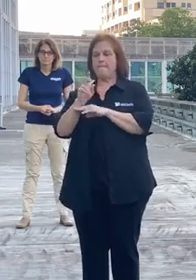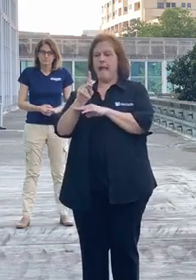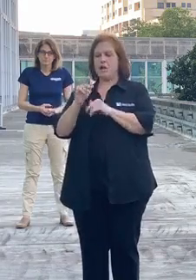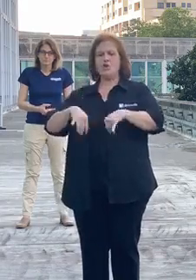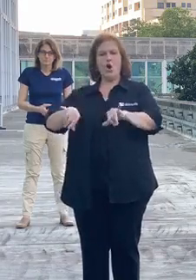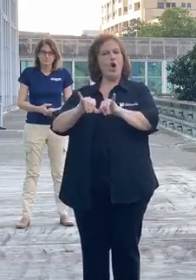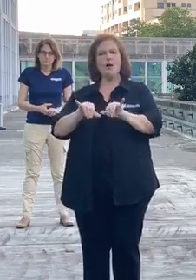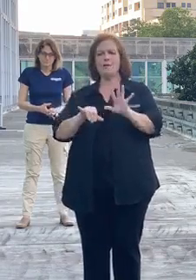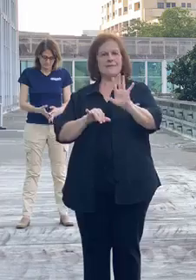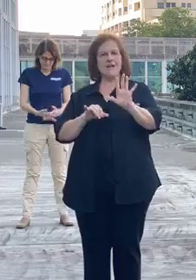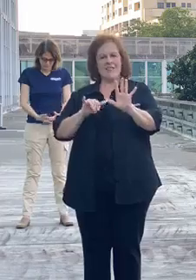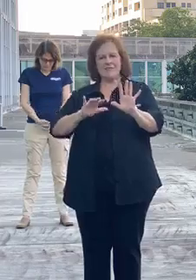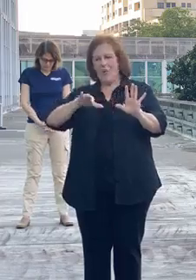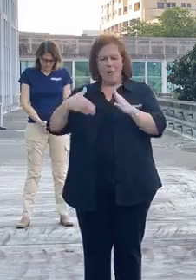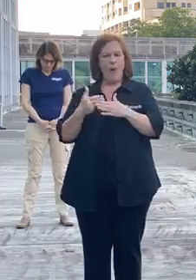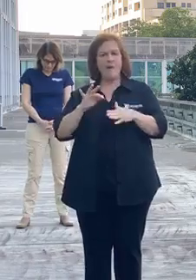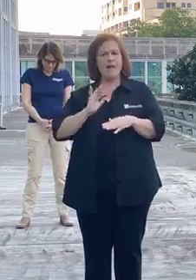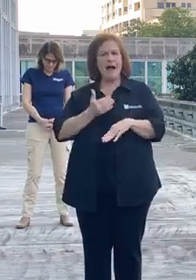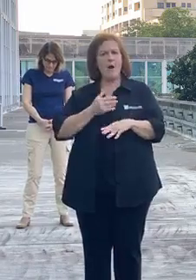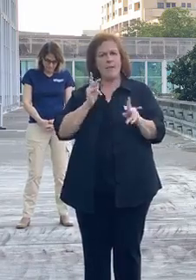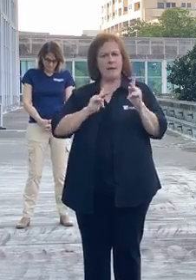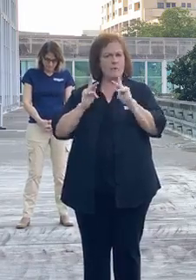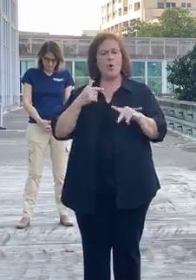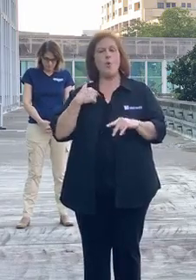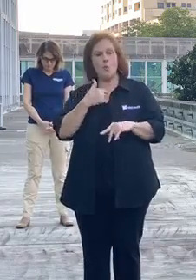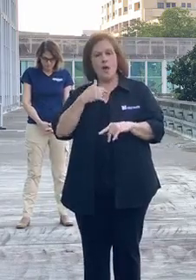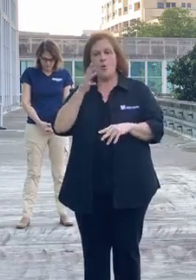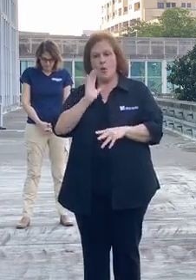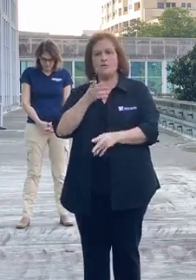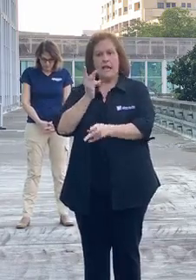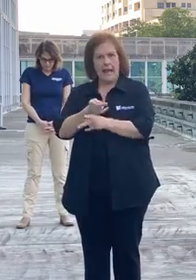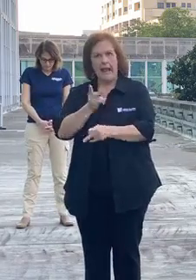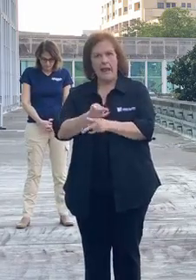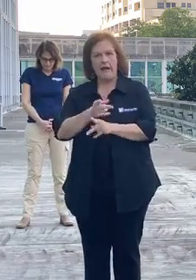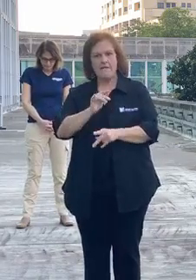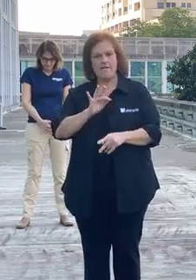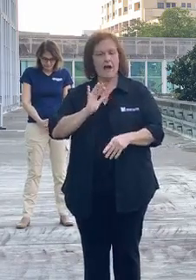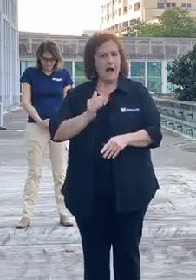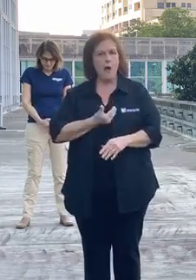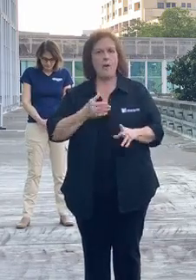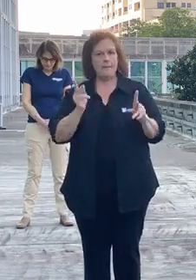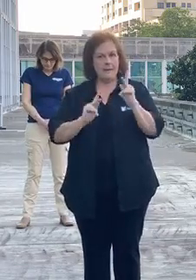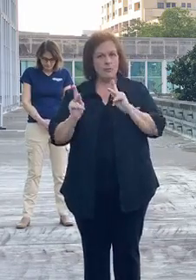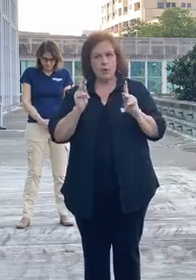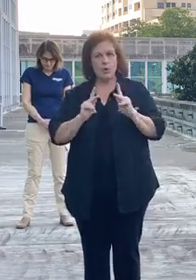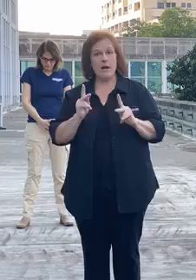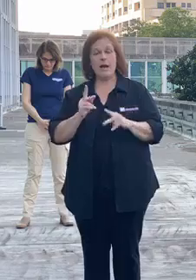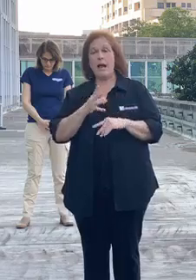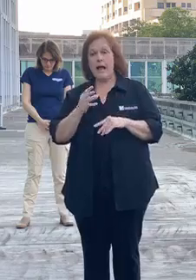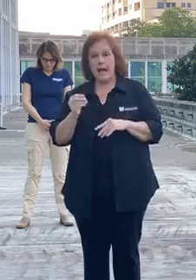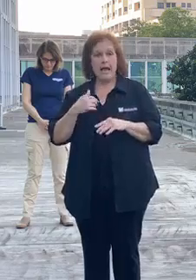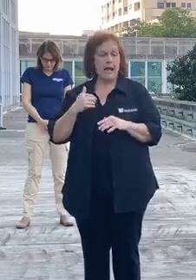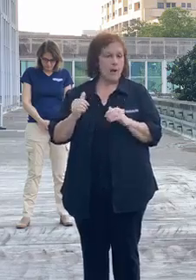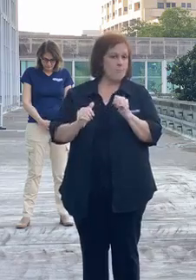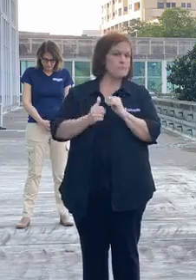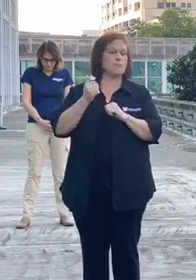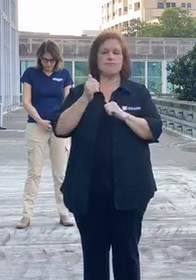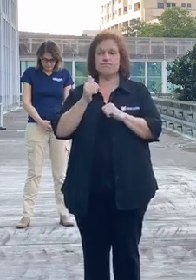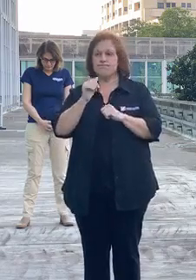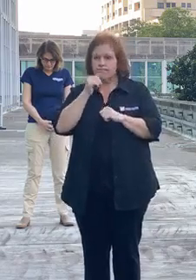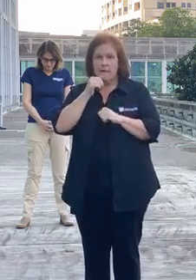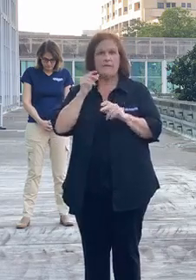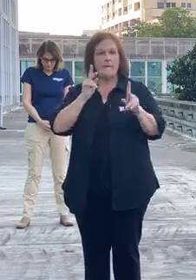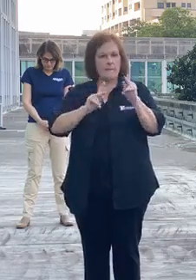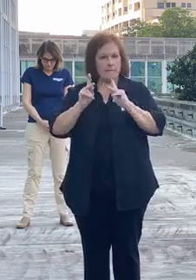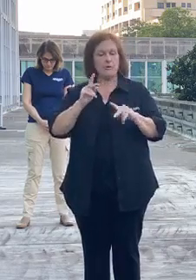These are all of our people, and we will take care of our people and our most vulnerable.